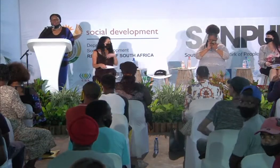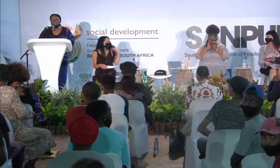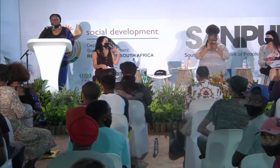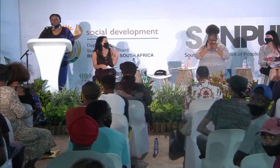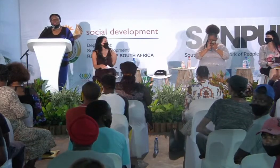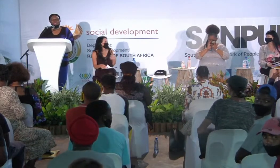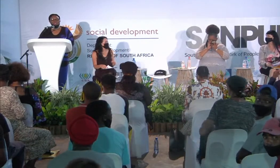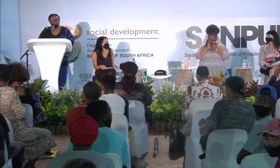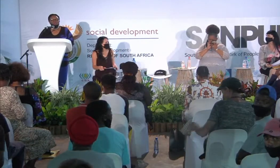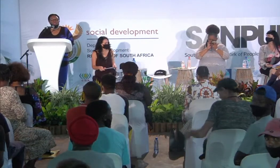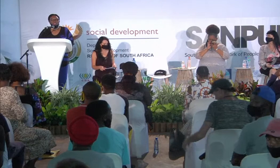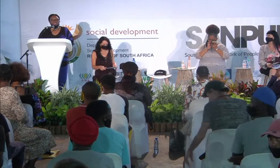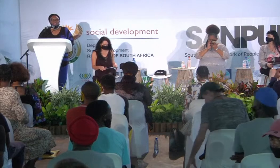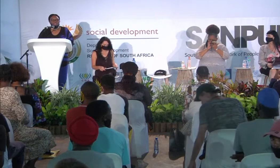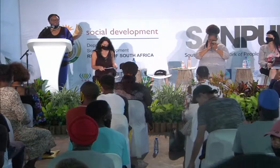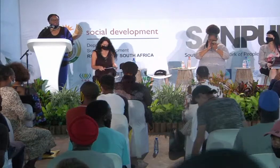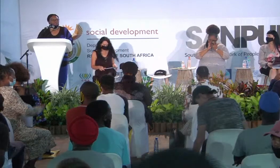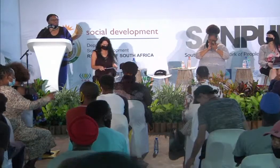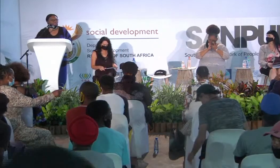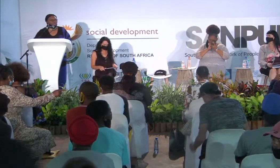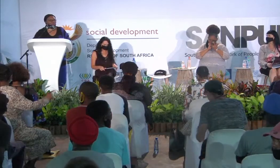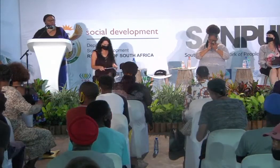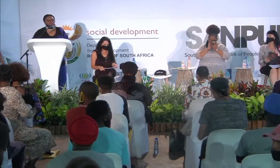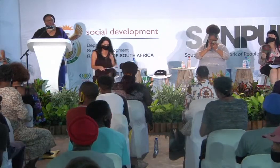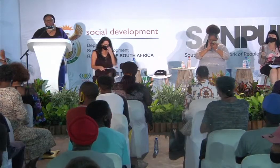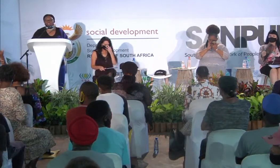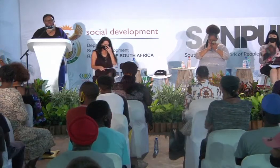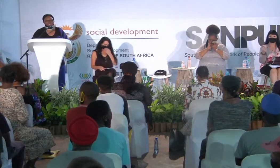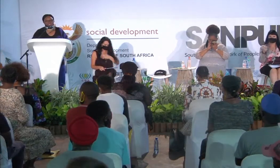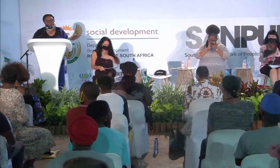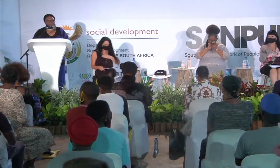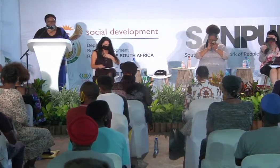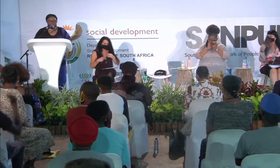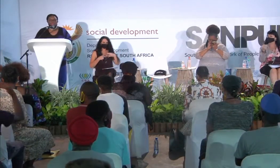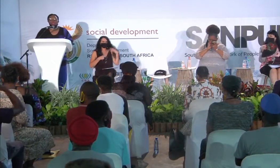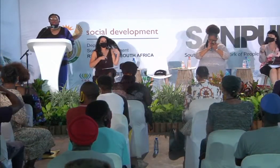May I request that we be seated? It looks like we all seated.